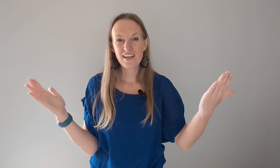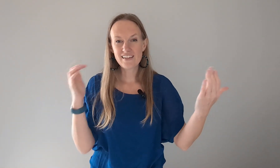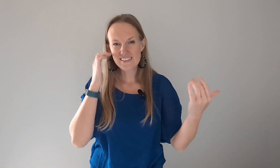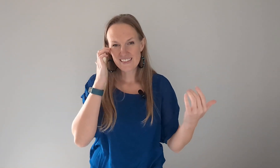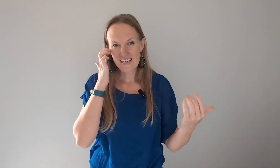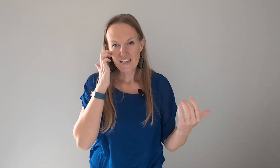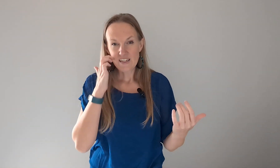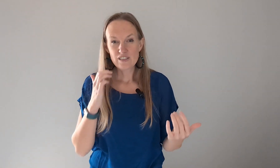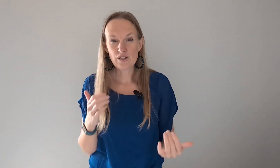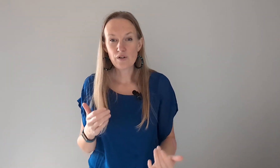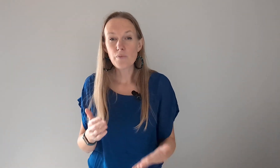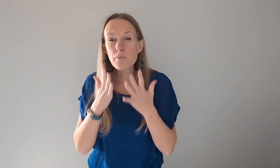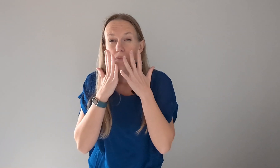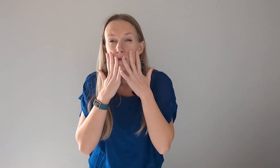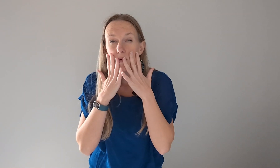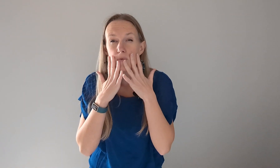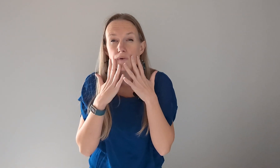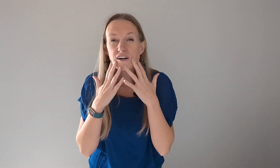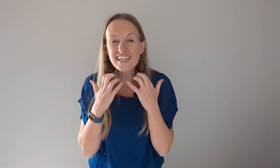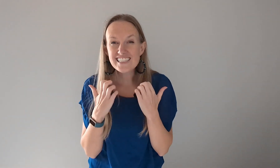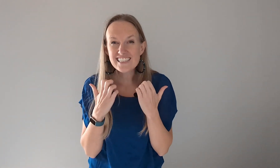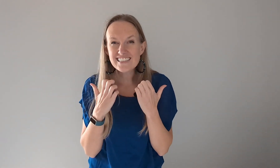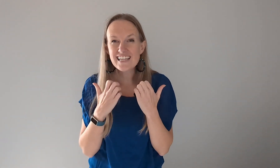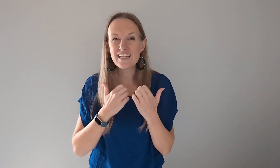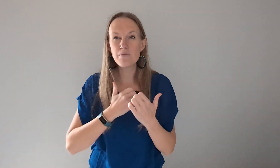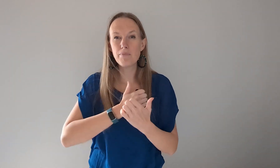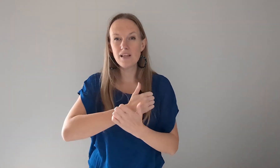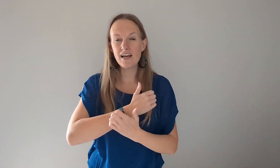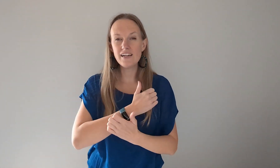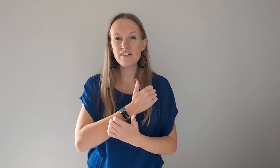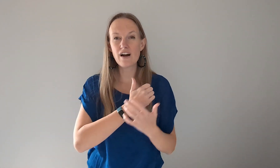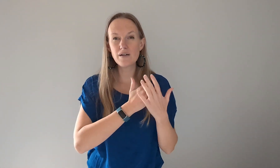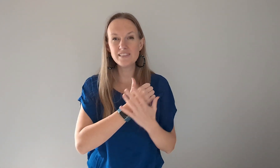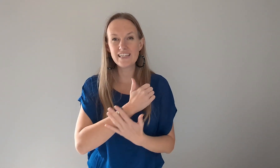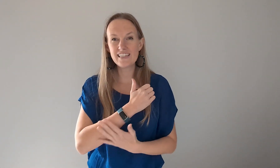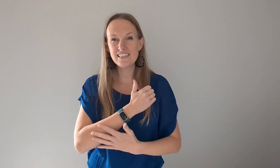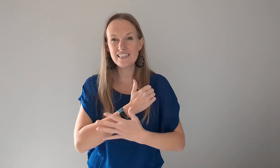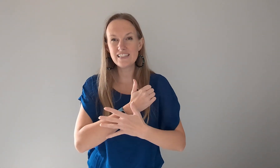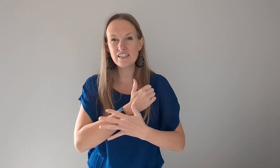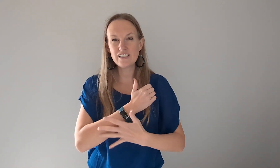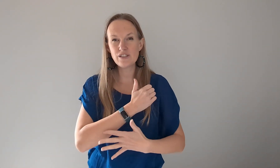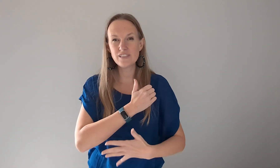Okay? So precious, and then blood, your arm is like this, and then you're going to show just